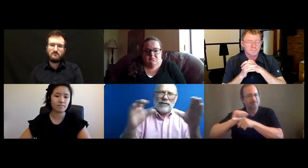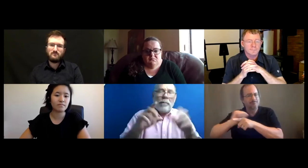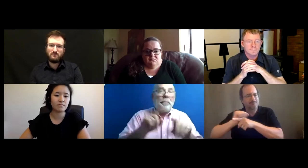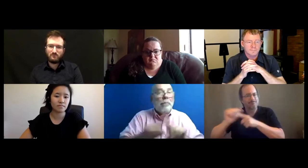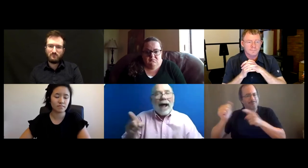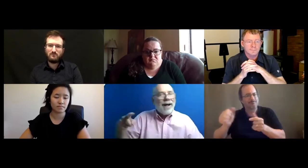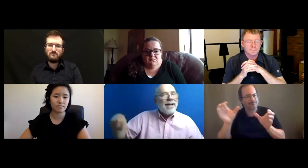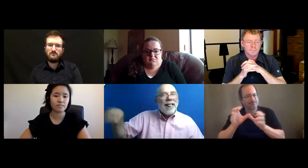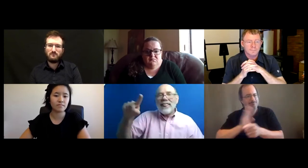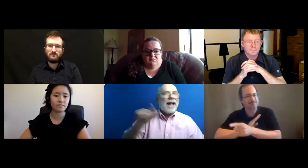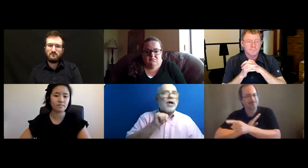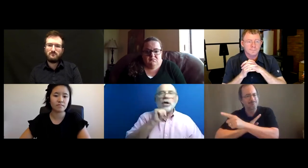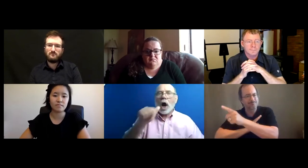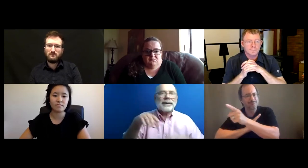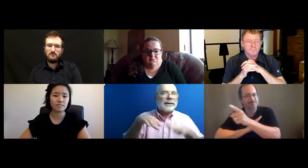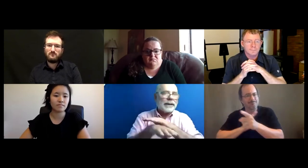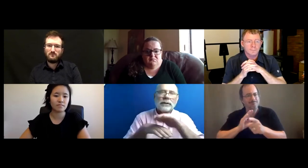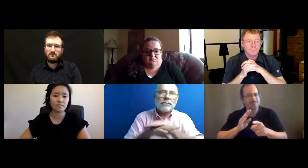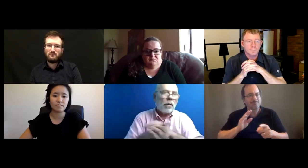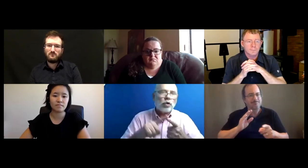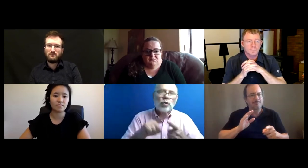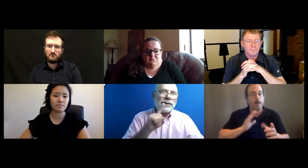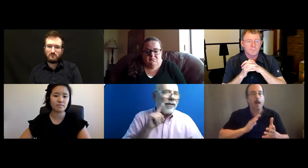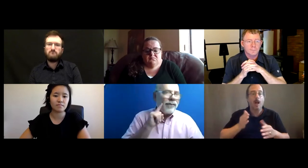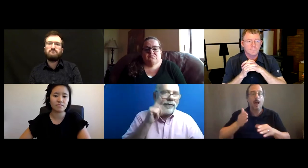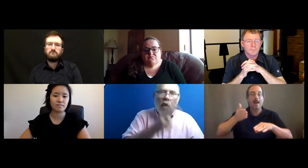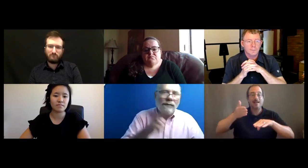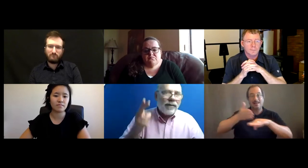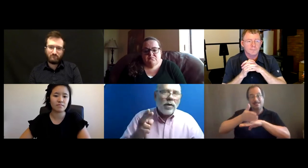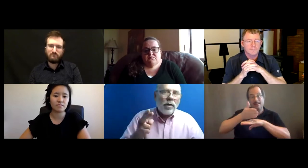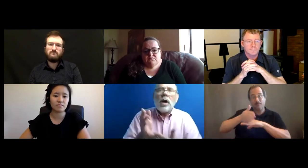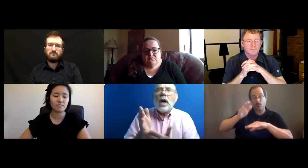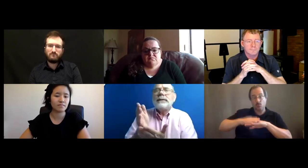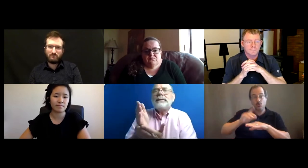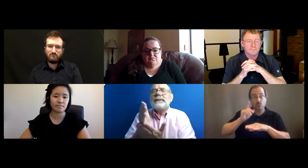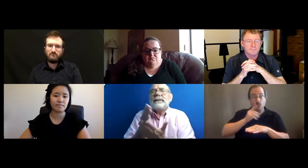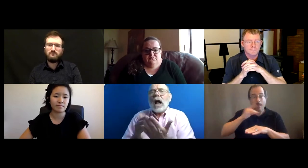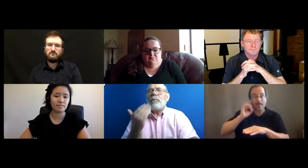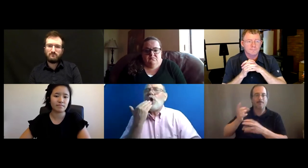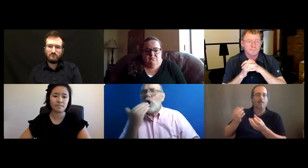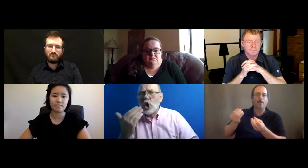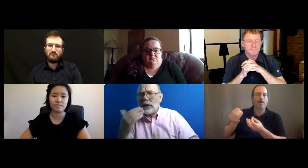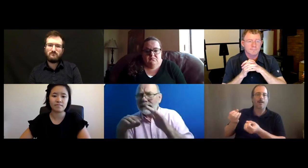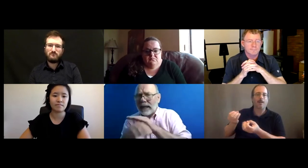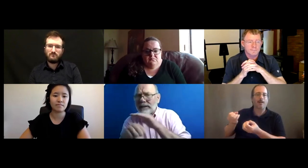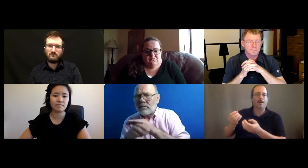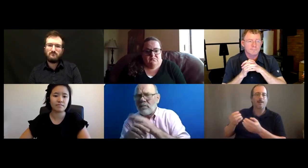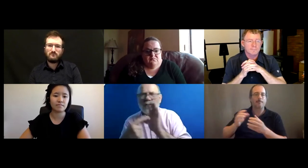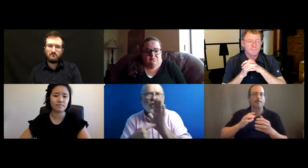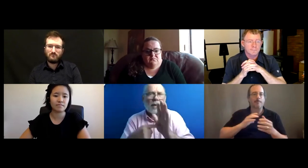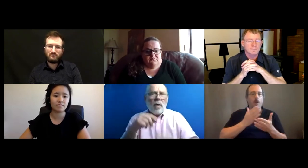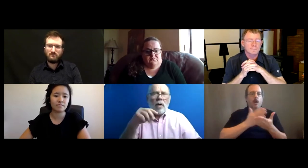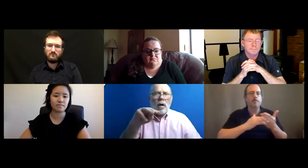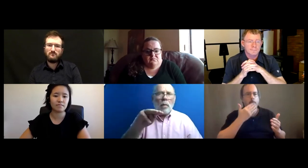offer a myriad of these skills training courses. However, they're inaccessible to deaf and hard of hearing individuals.